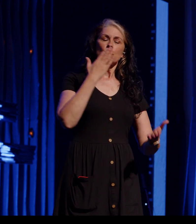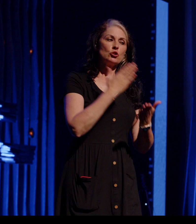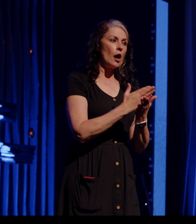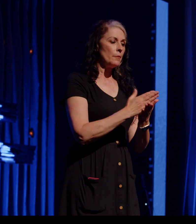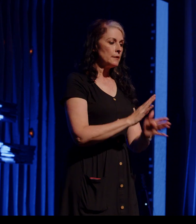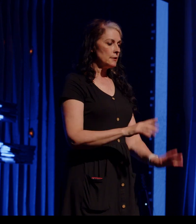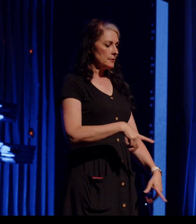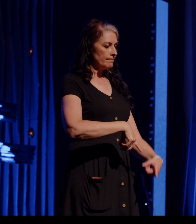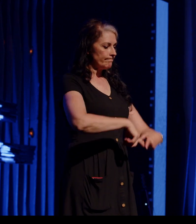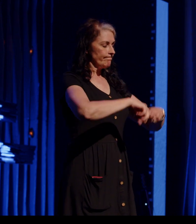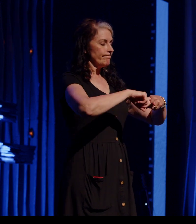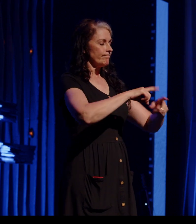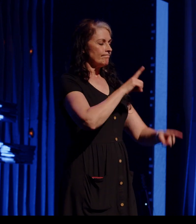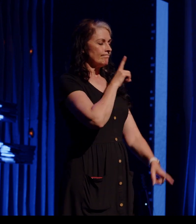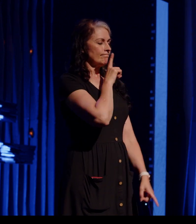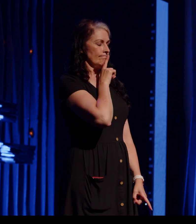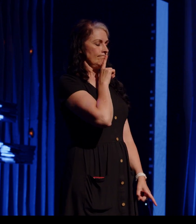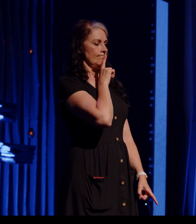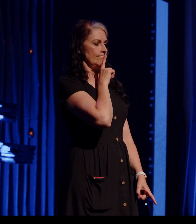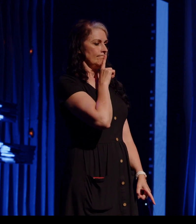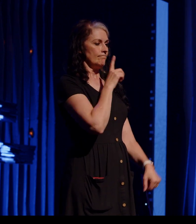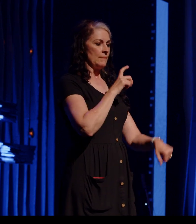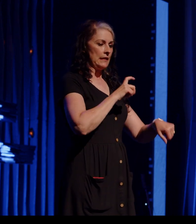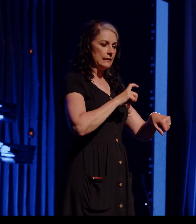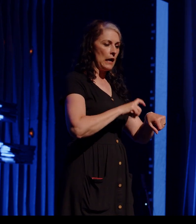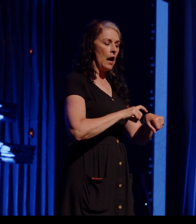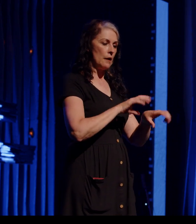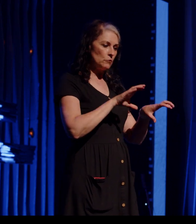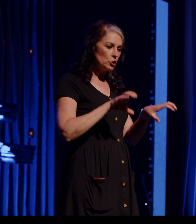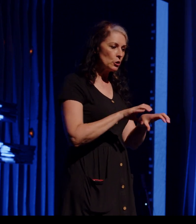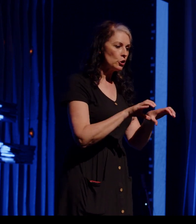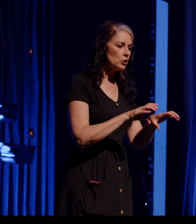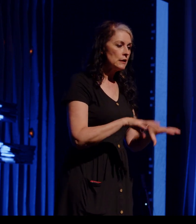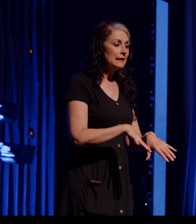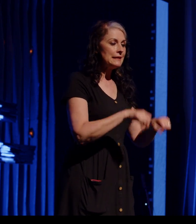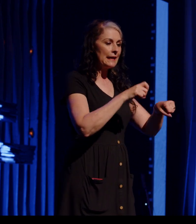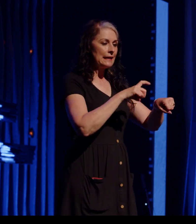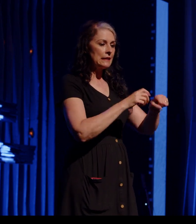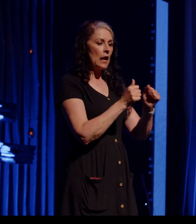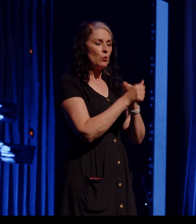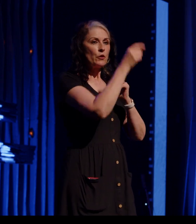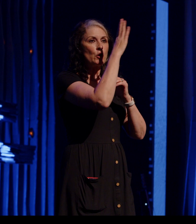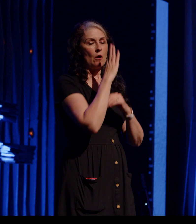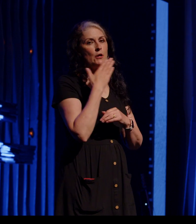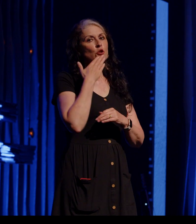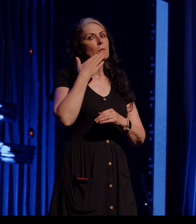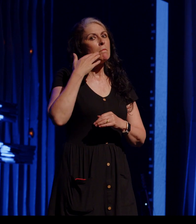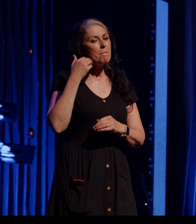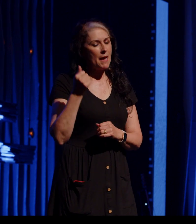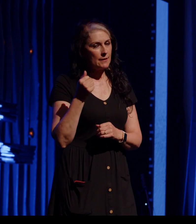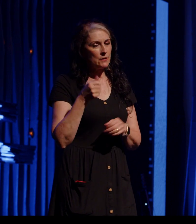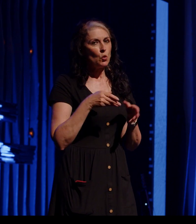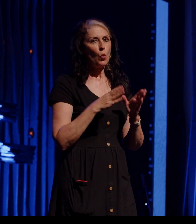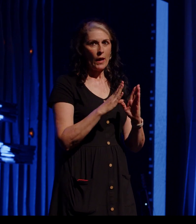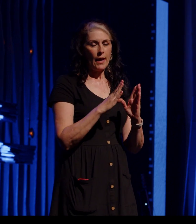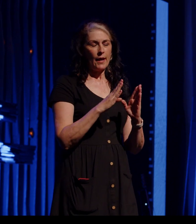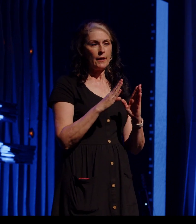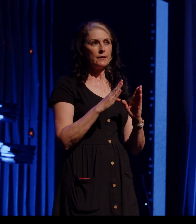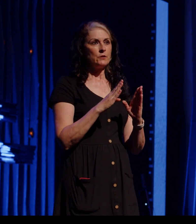encourage here. You know, by spending time with God is, I think, your best way